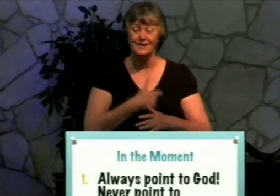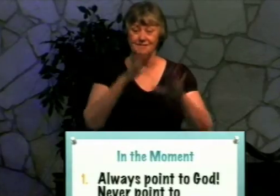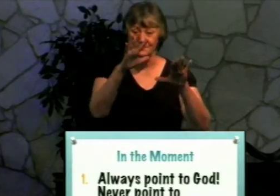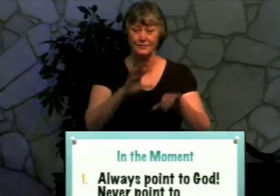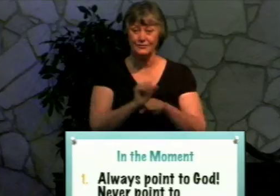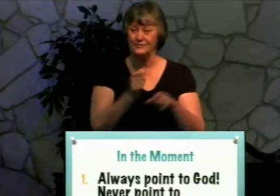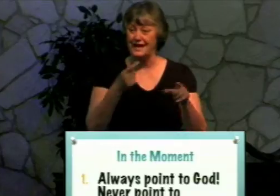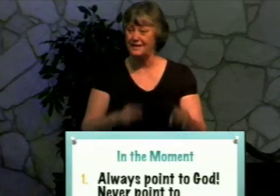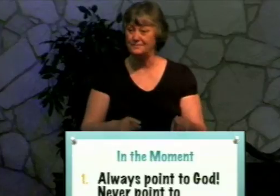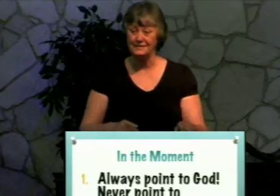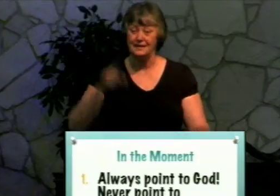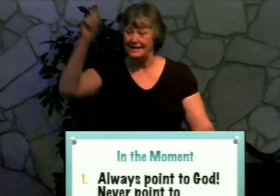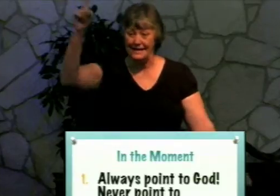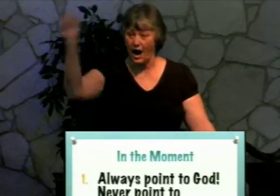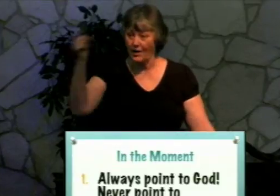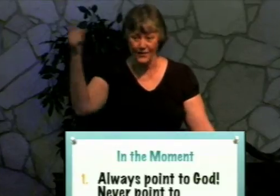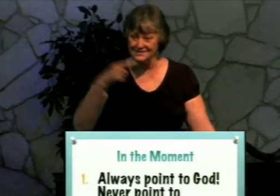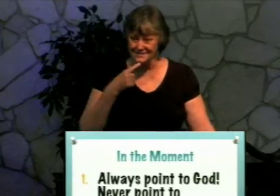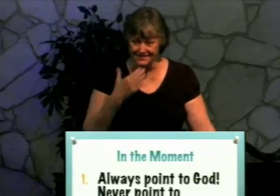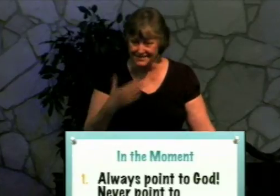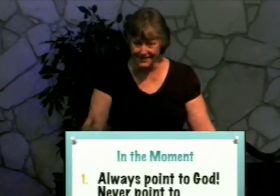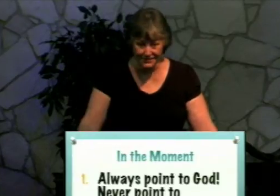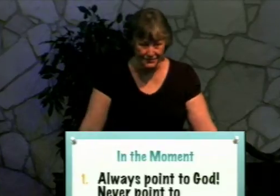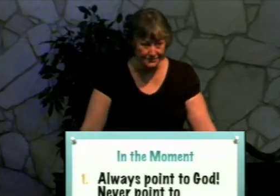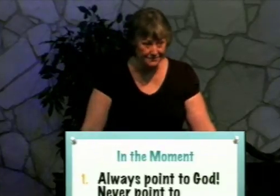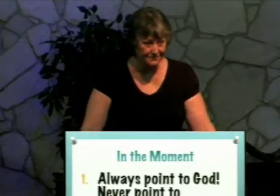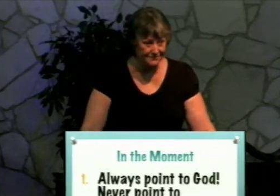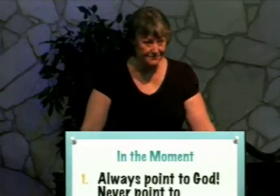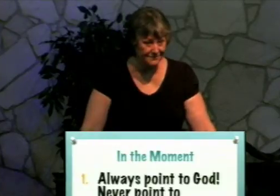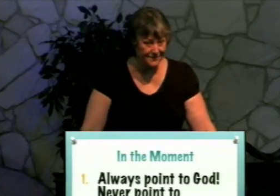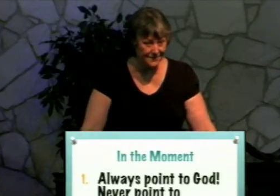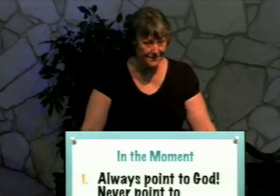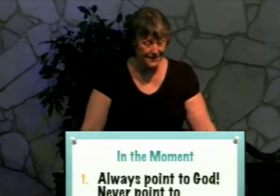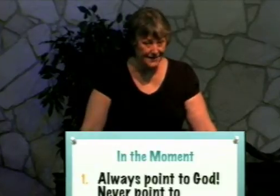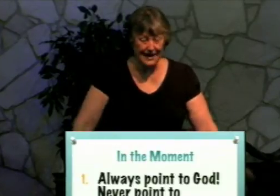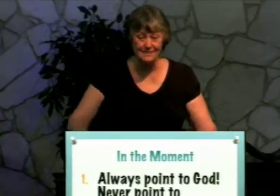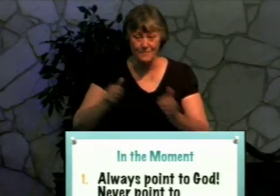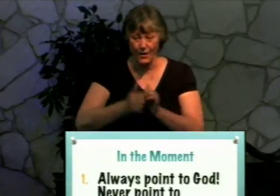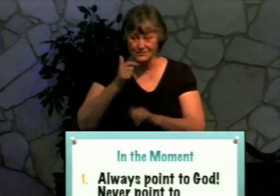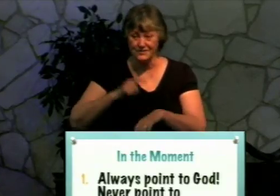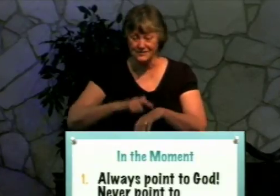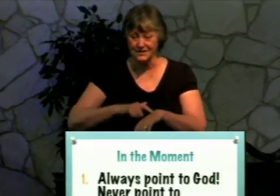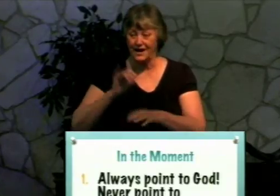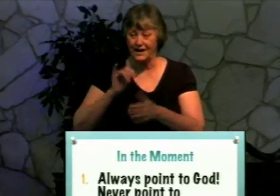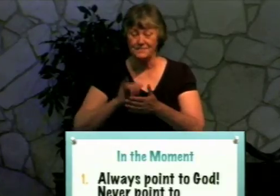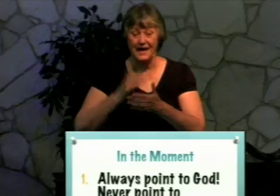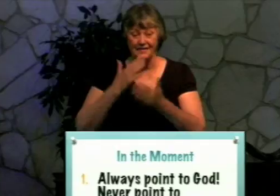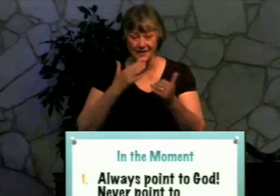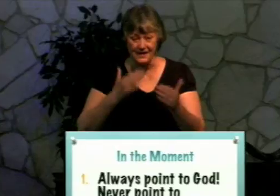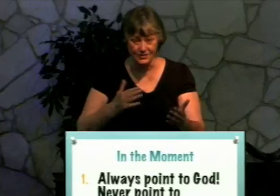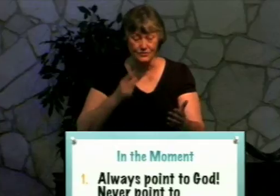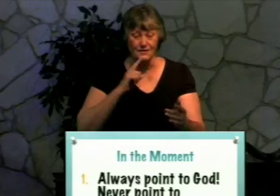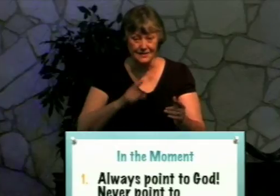and miracles happen, He always says thank you. And most of the time, that thank you